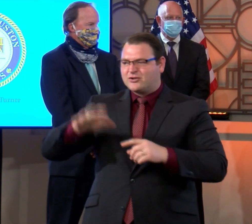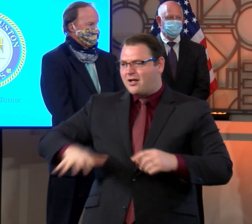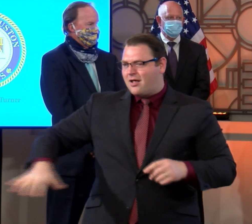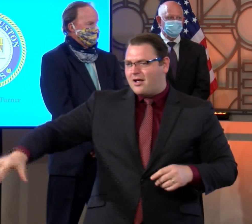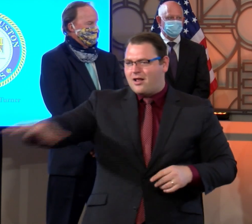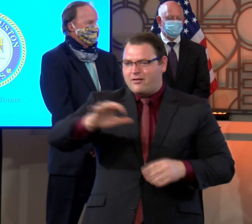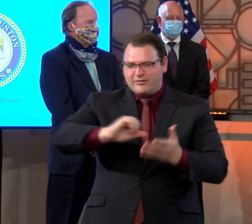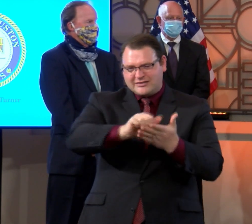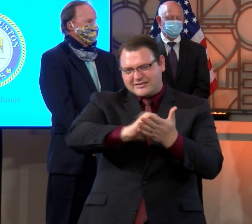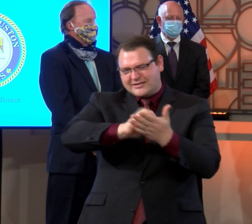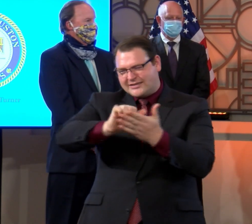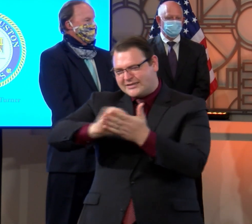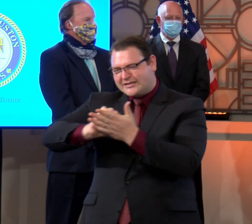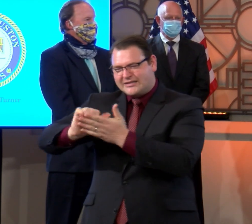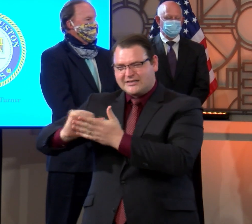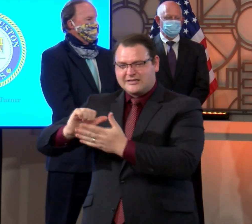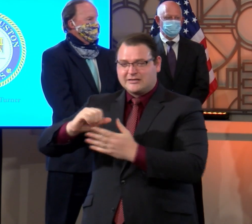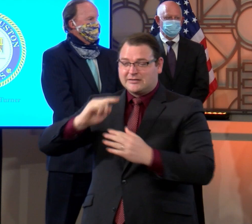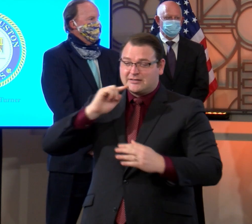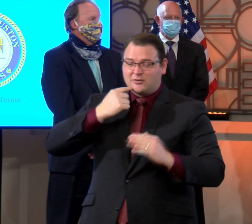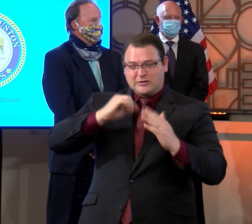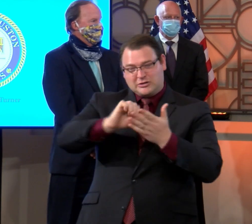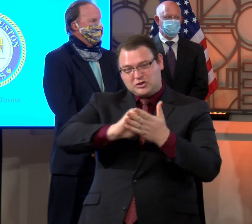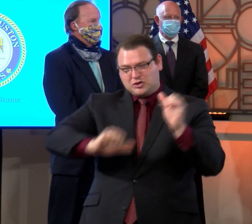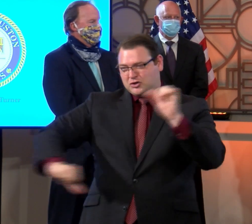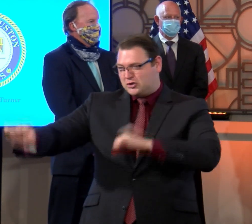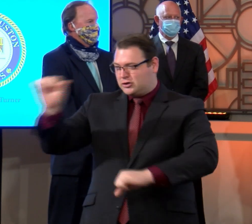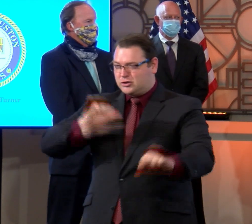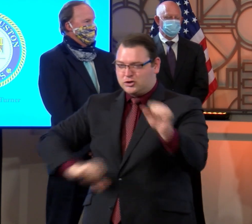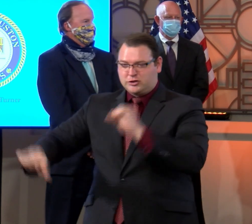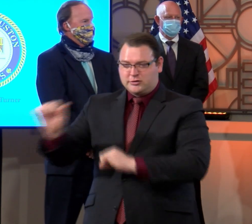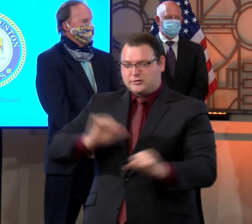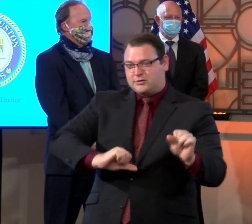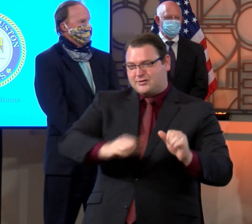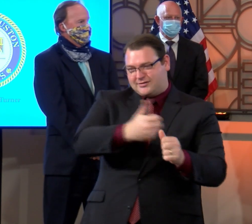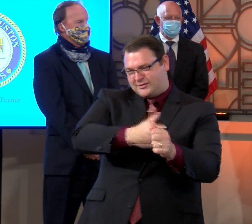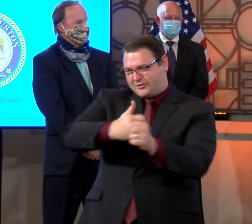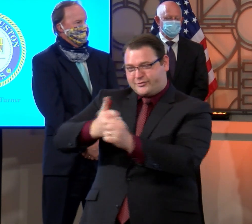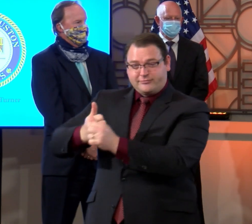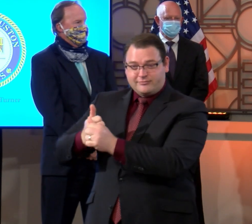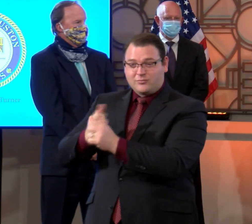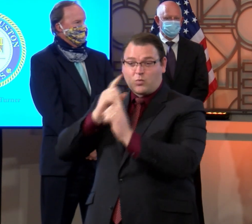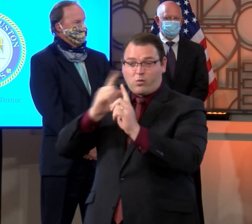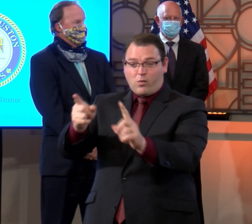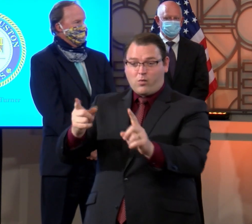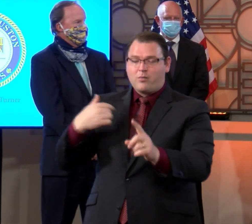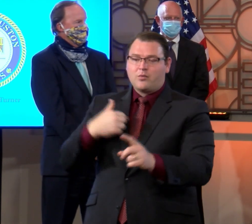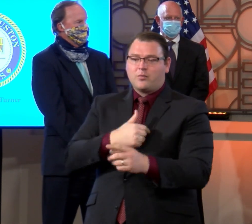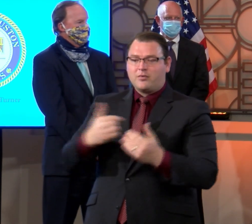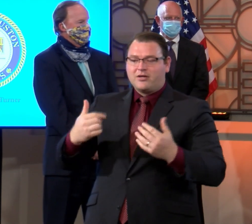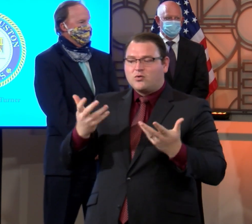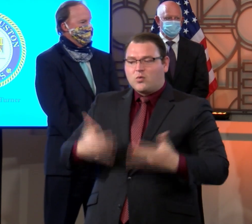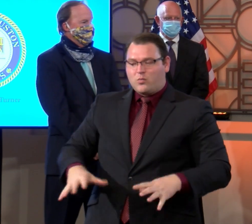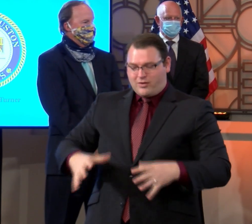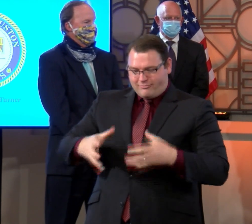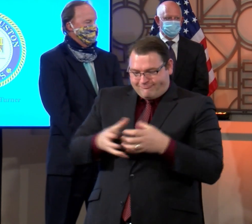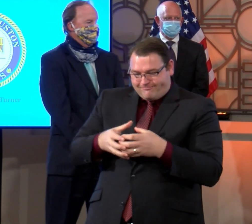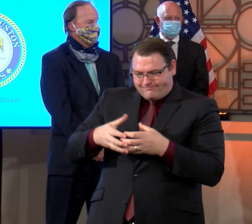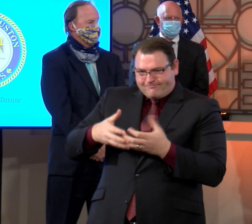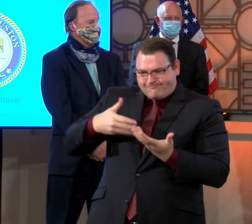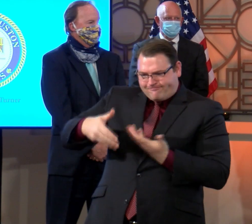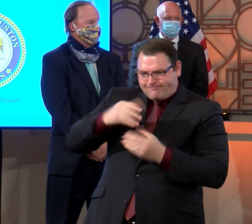stations. And the goal, again, is to ensure that we are not having community spread within our fire